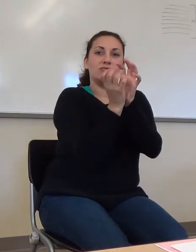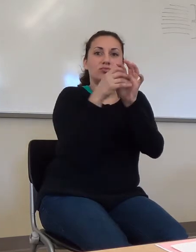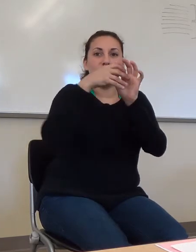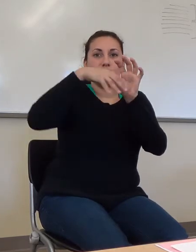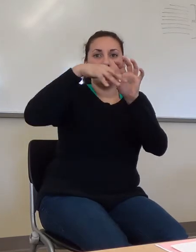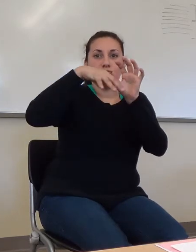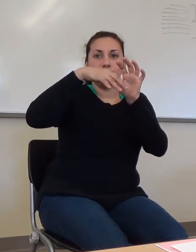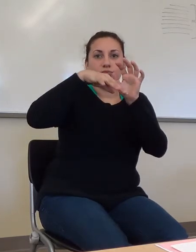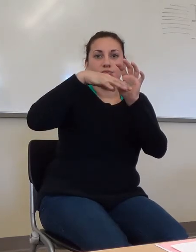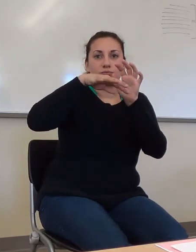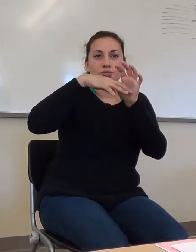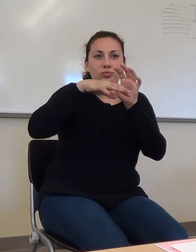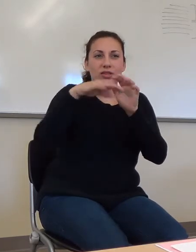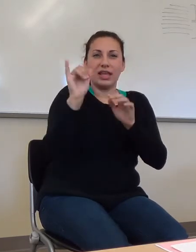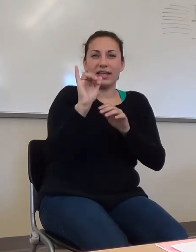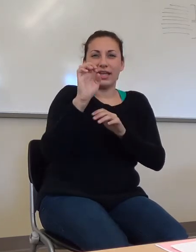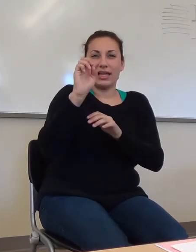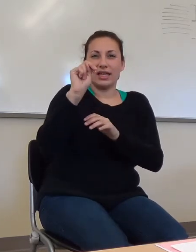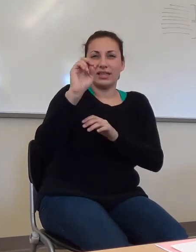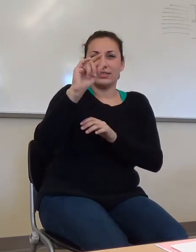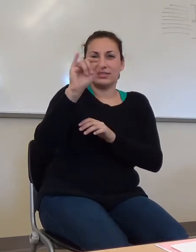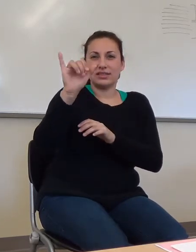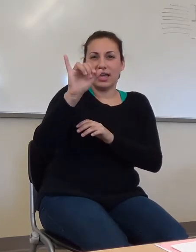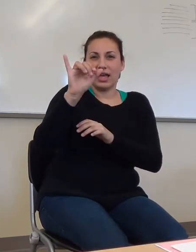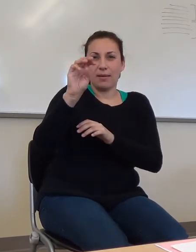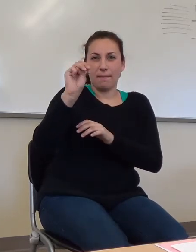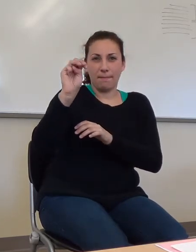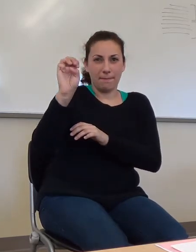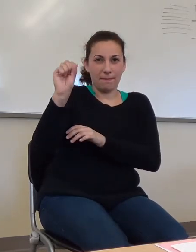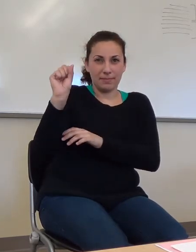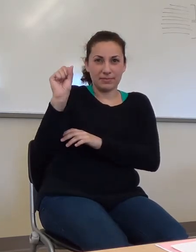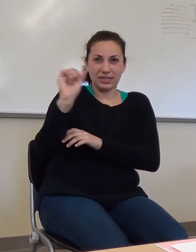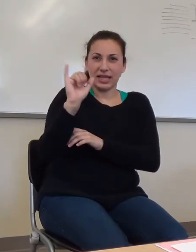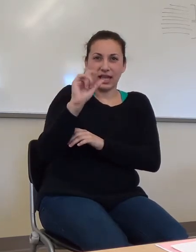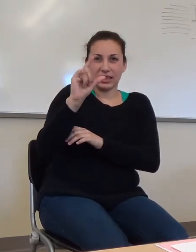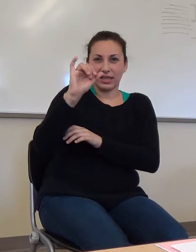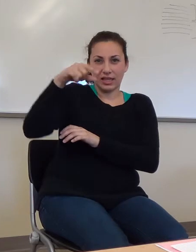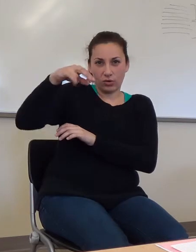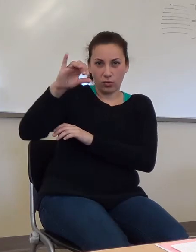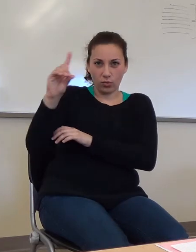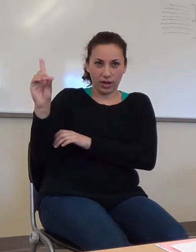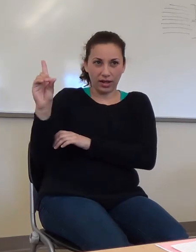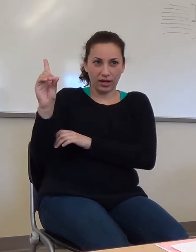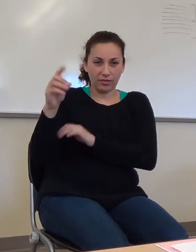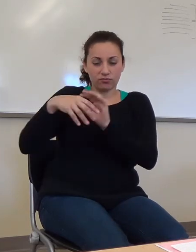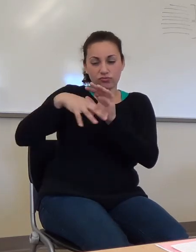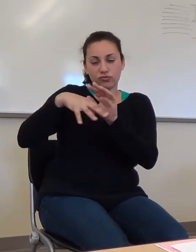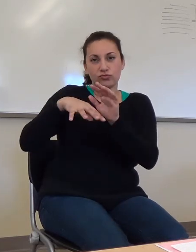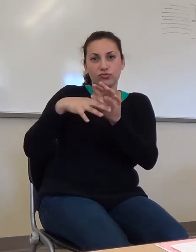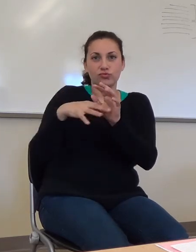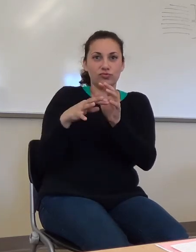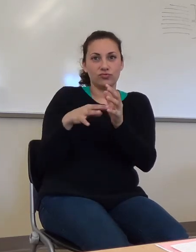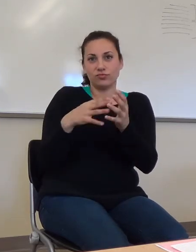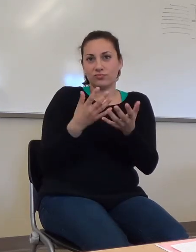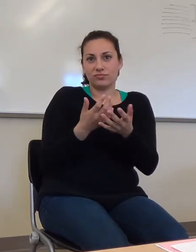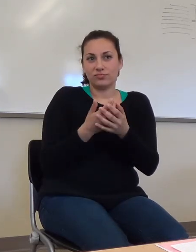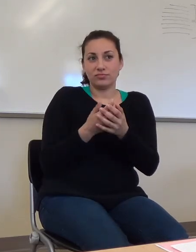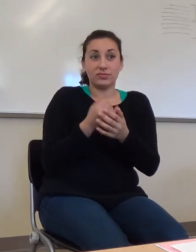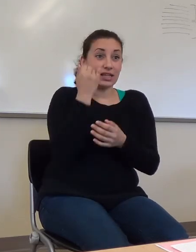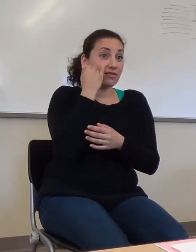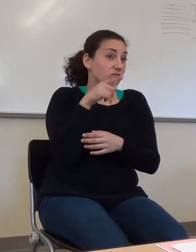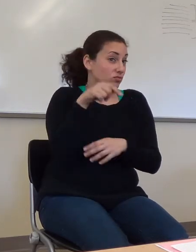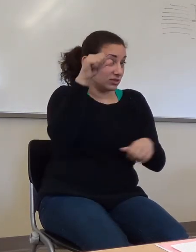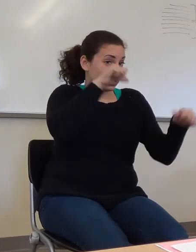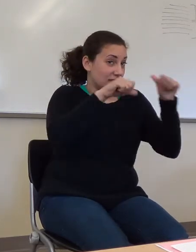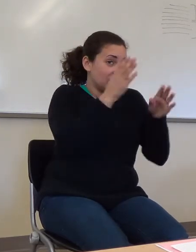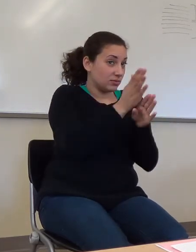both shoots out liquid. Good, okay, yeah, good. It secretes enzymes. That's, if you are a science major, you